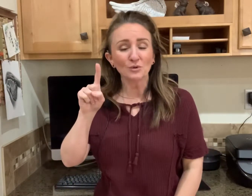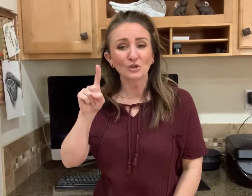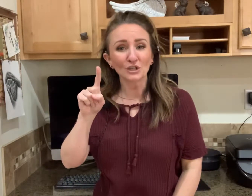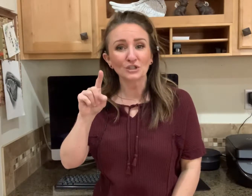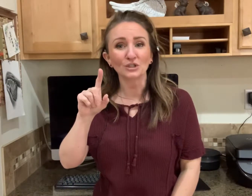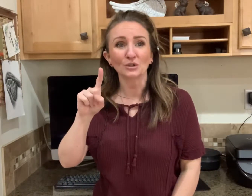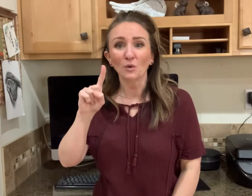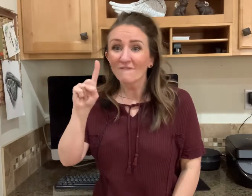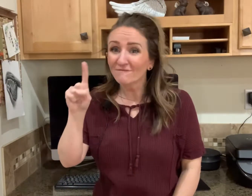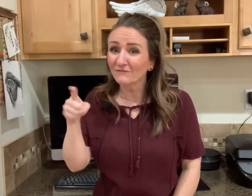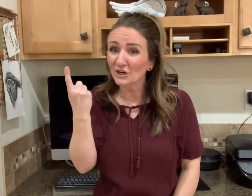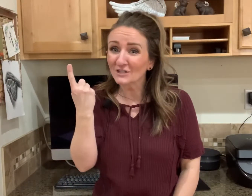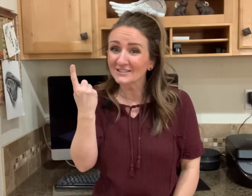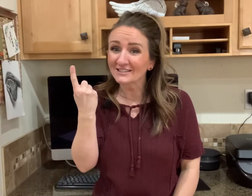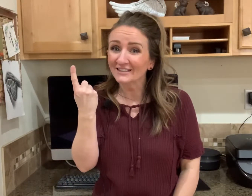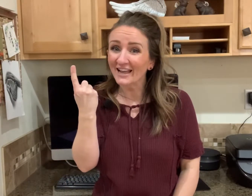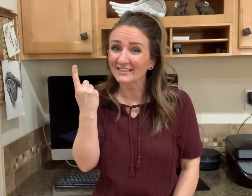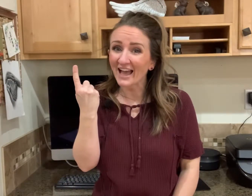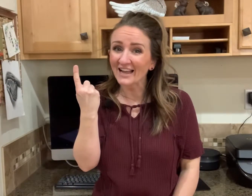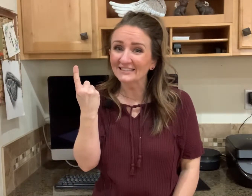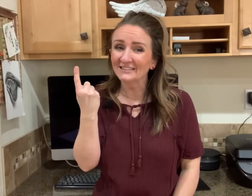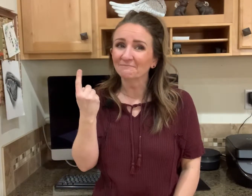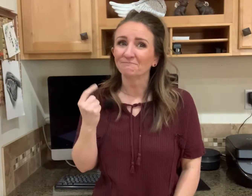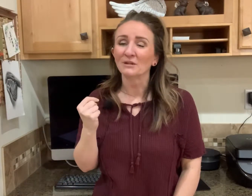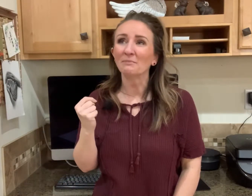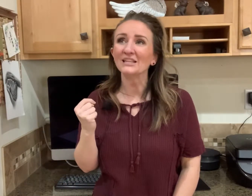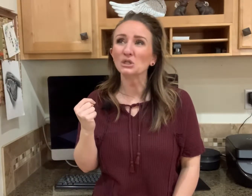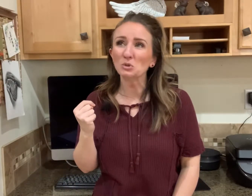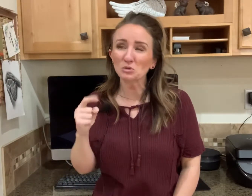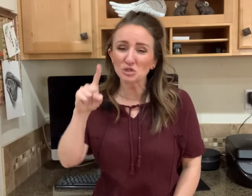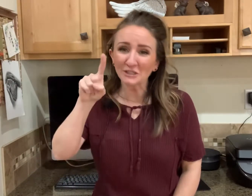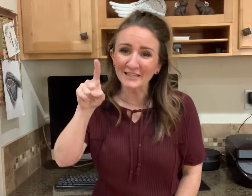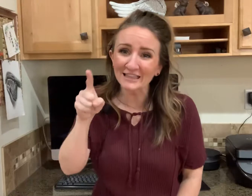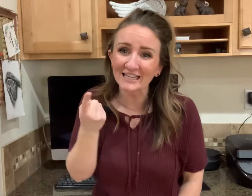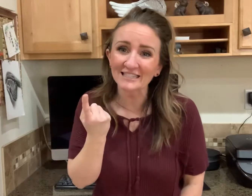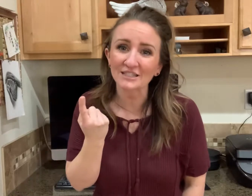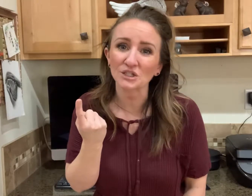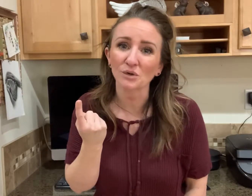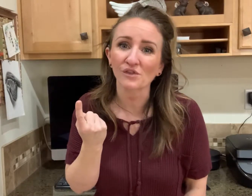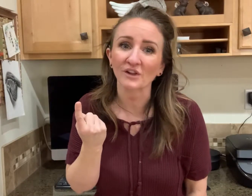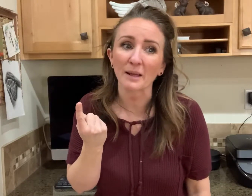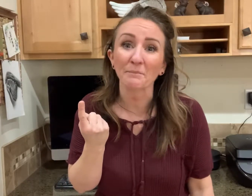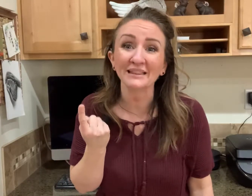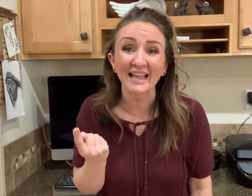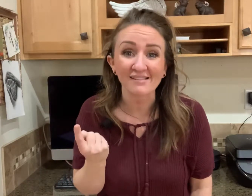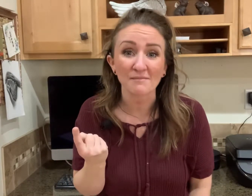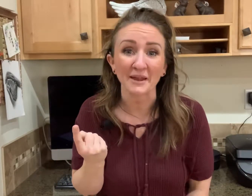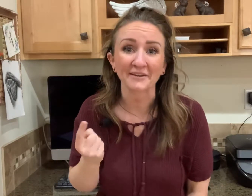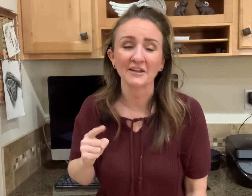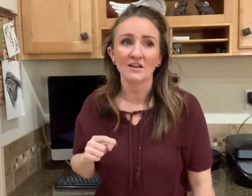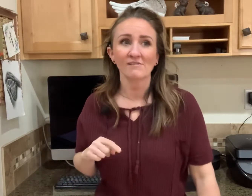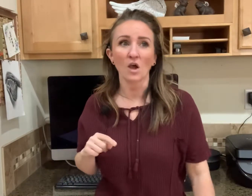could do first like that, but usually this is used for like placement.